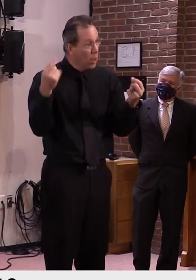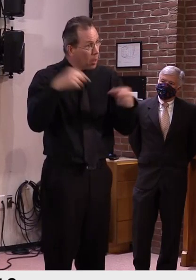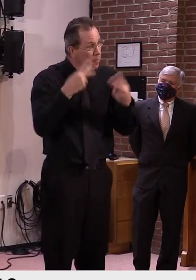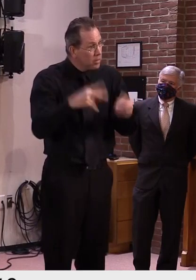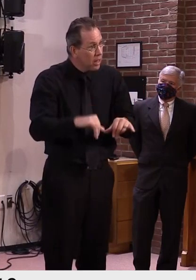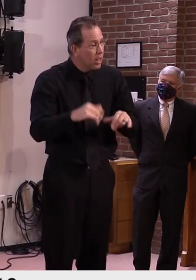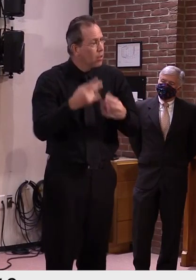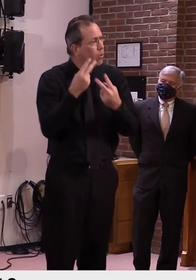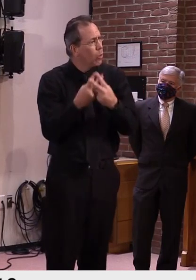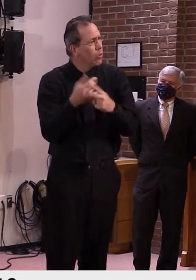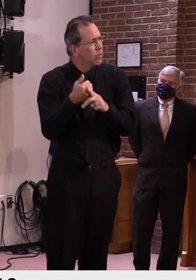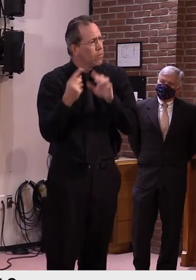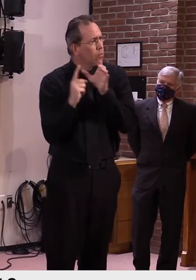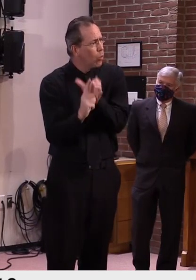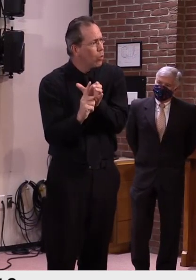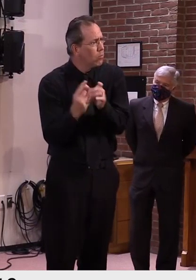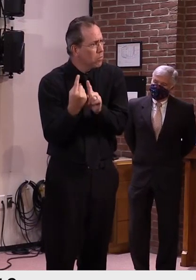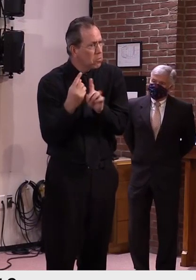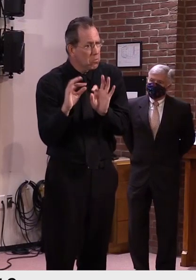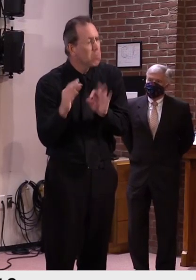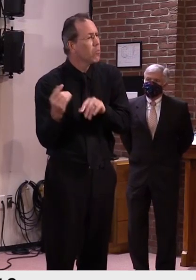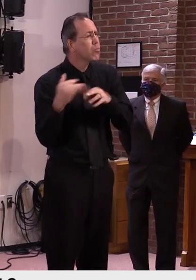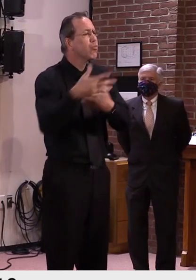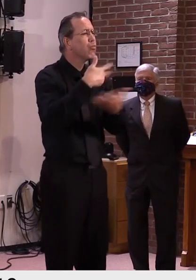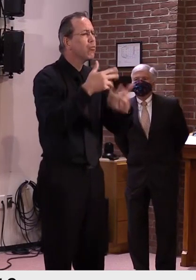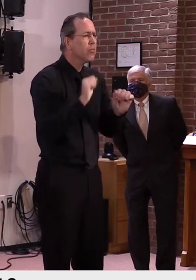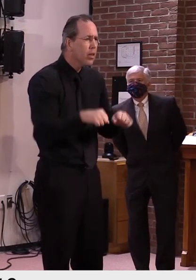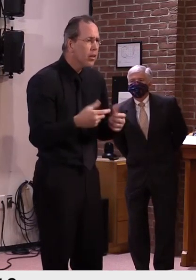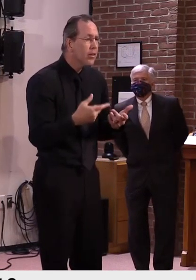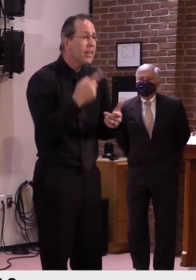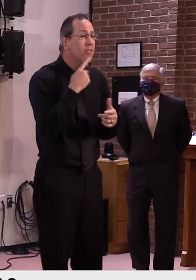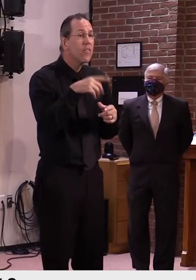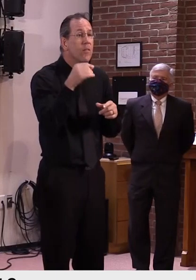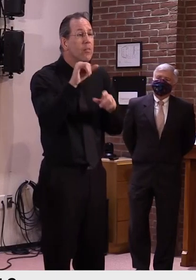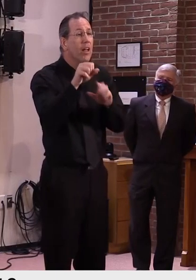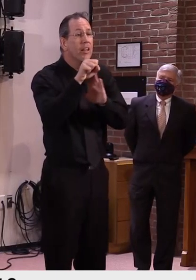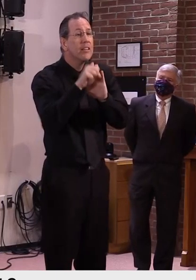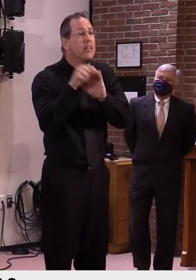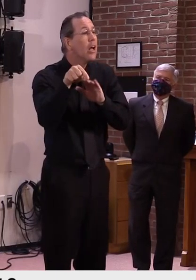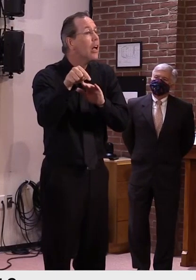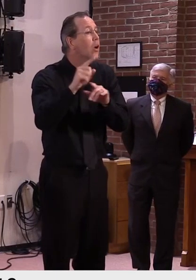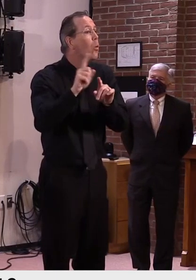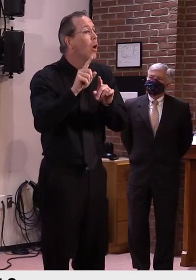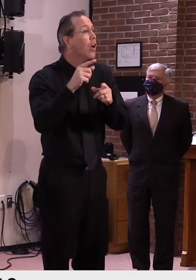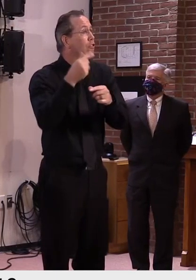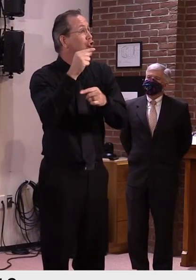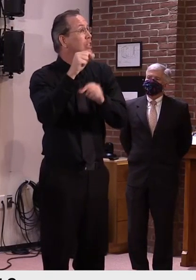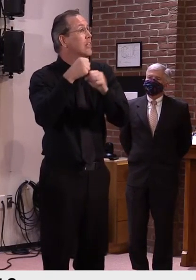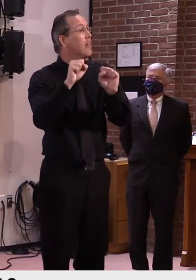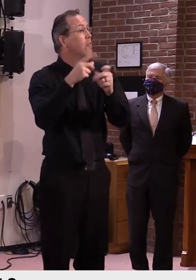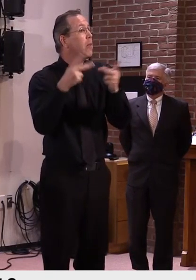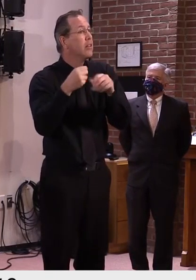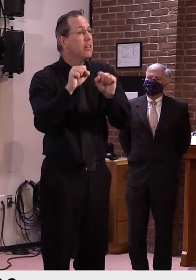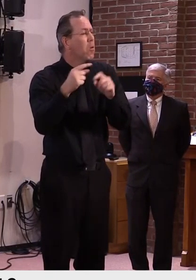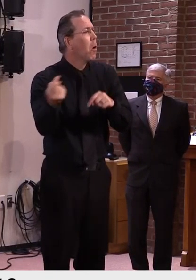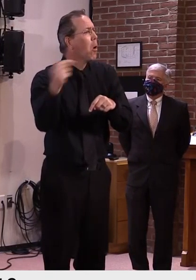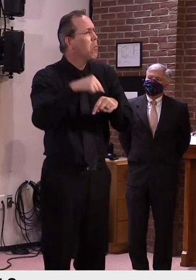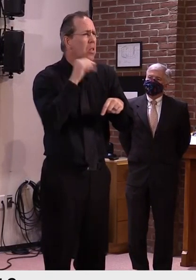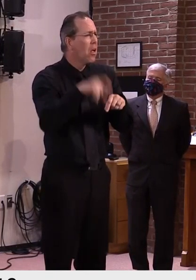those areas that we model, that we just finished modeling today, that are green counties, that are safe, they can come to